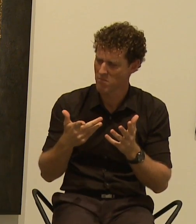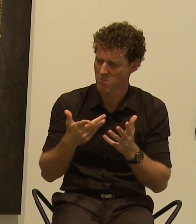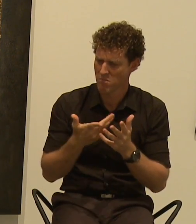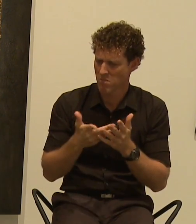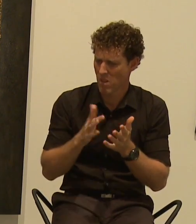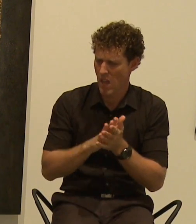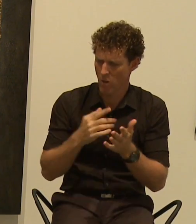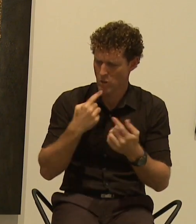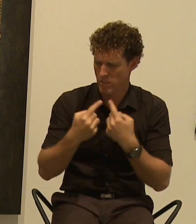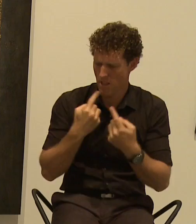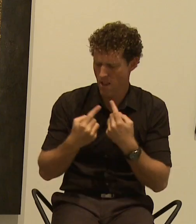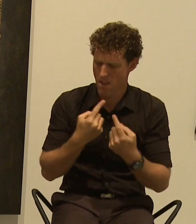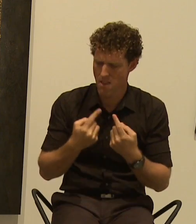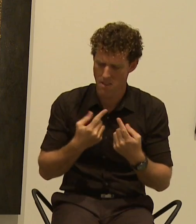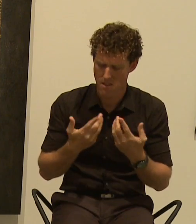our